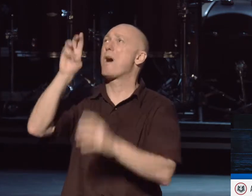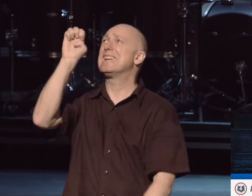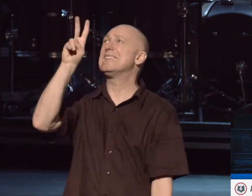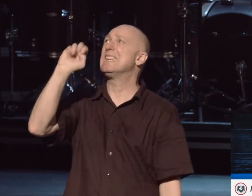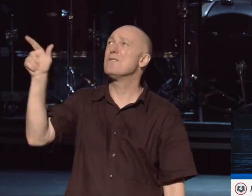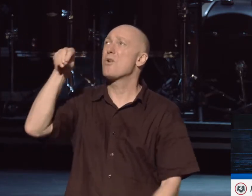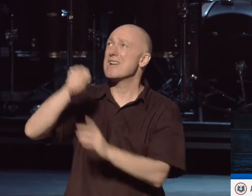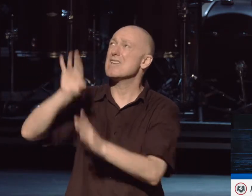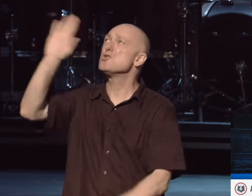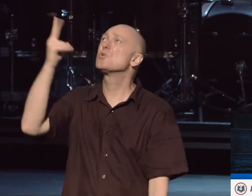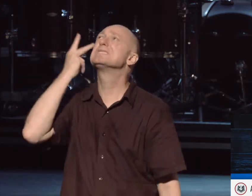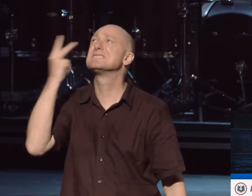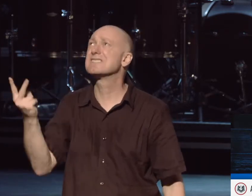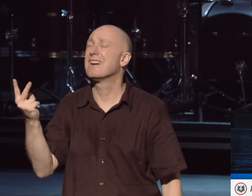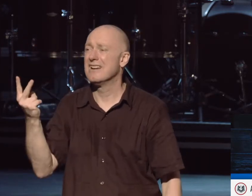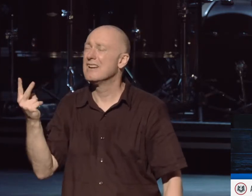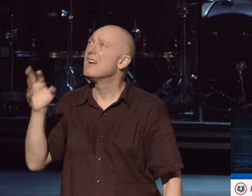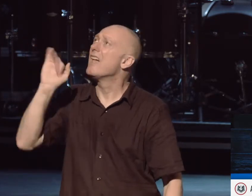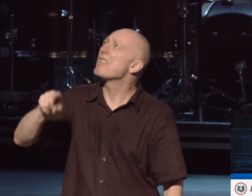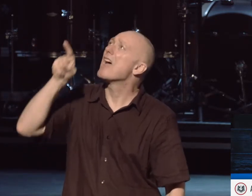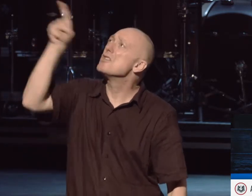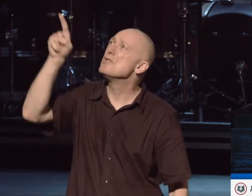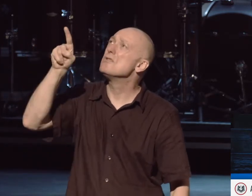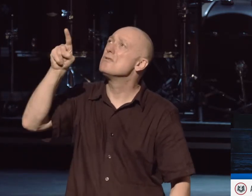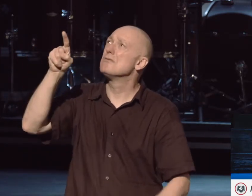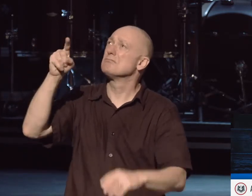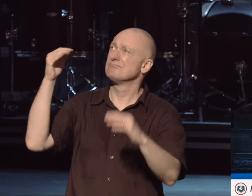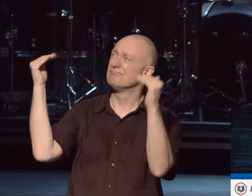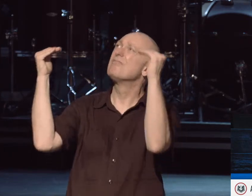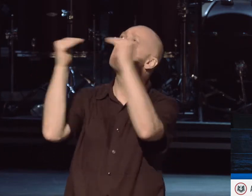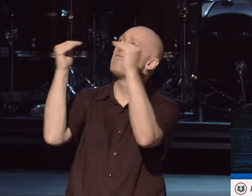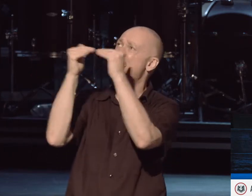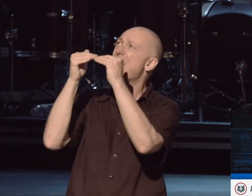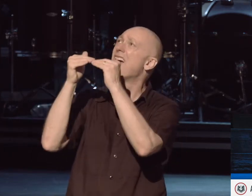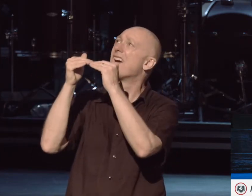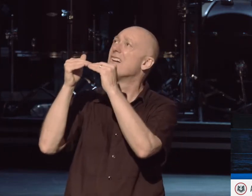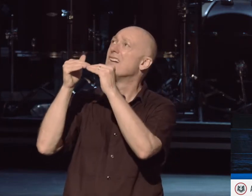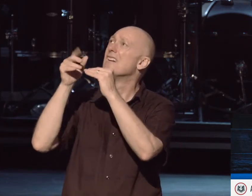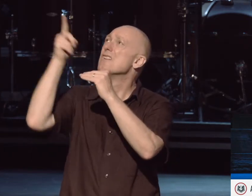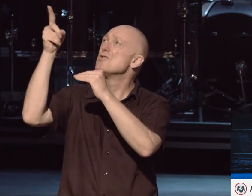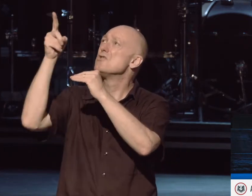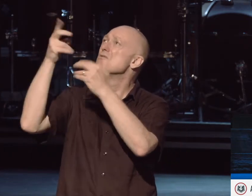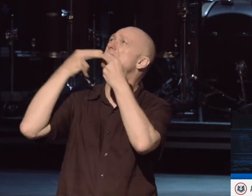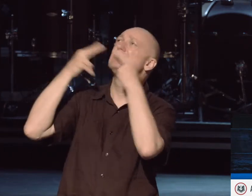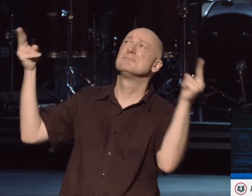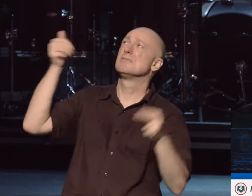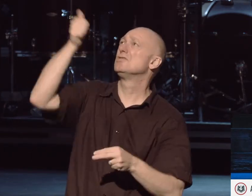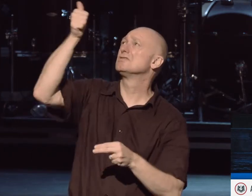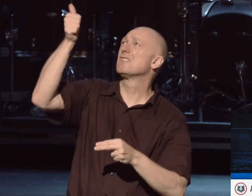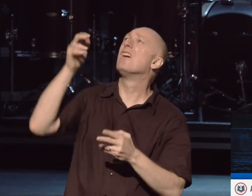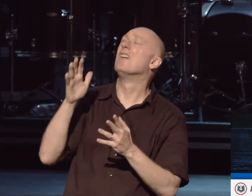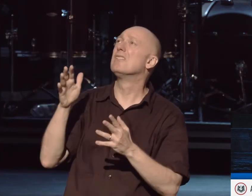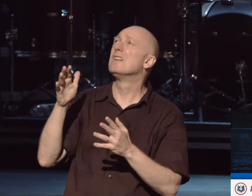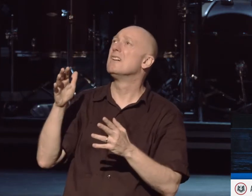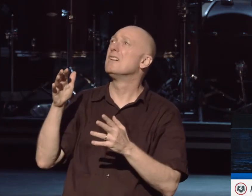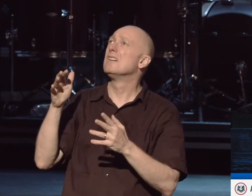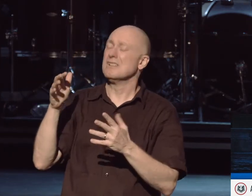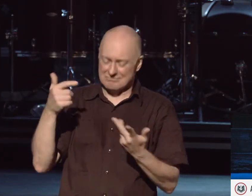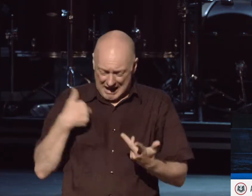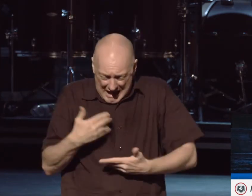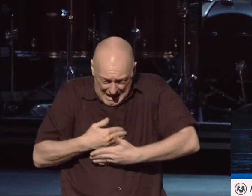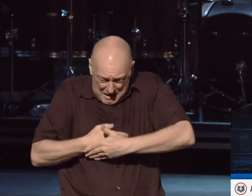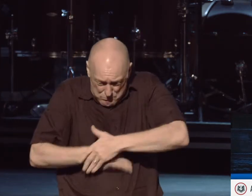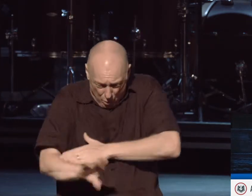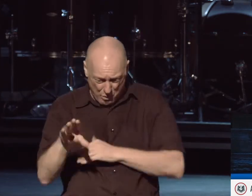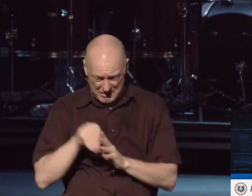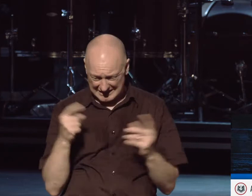is evil in your sight, so that you may be justified in your words and blameless in your judgment. Behold, I was